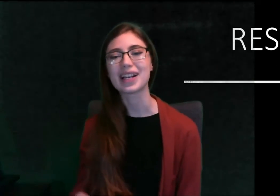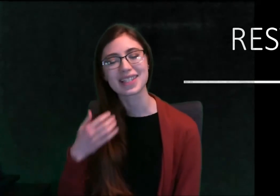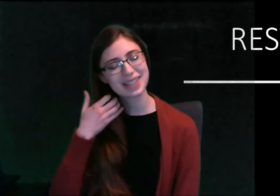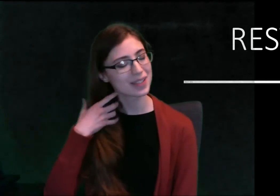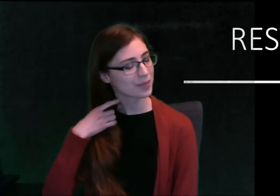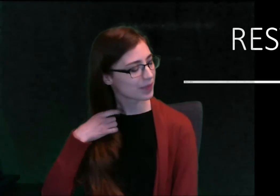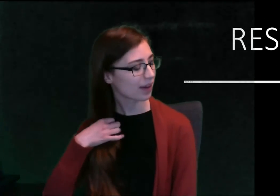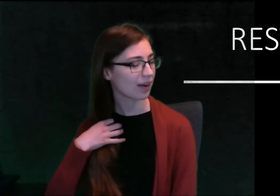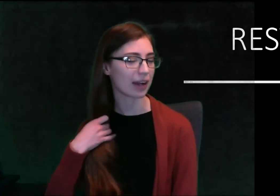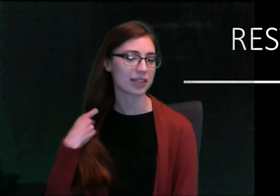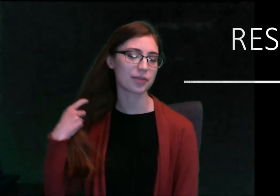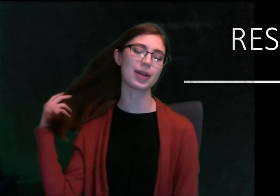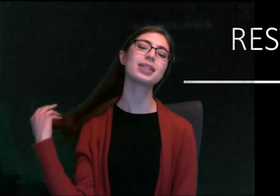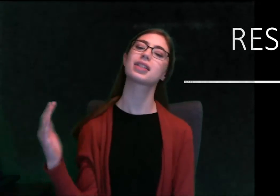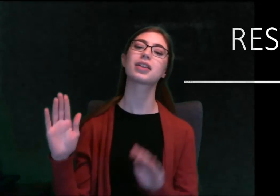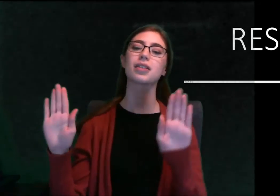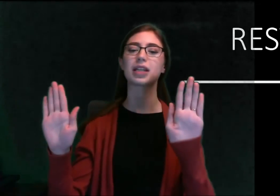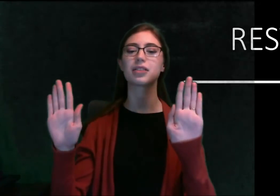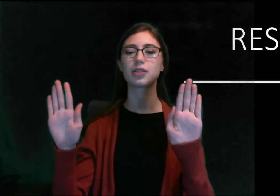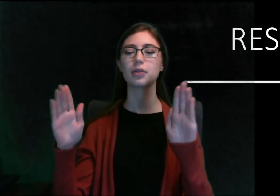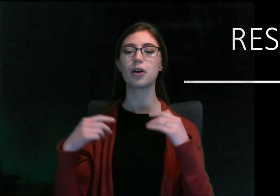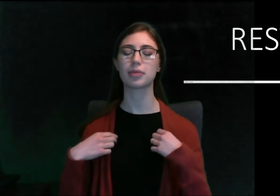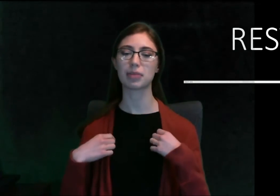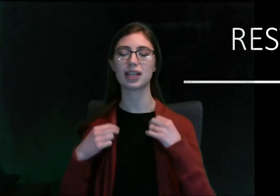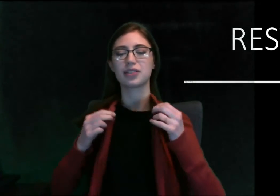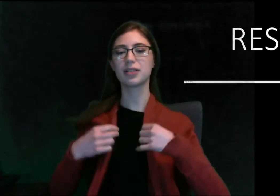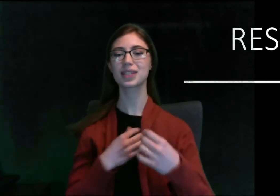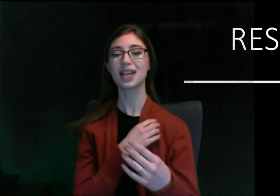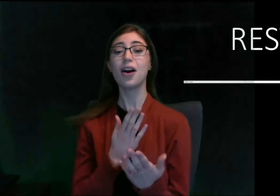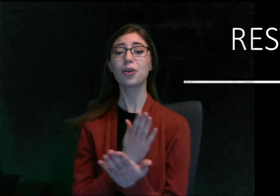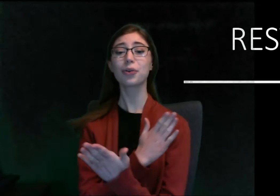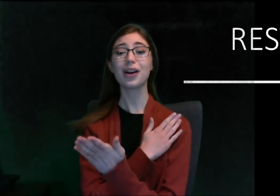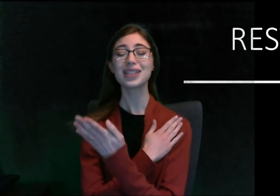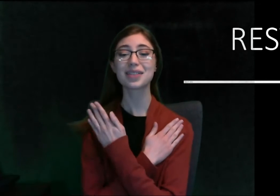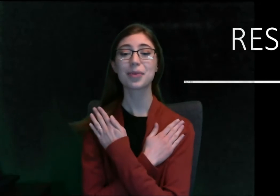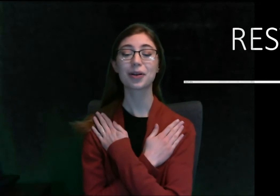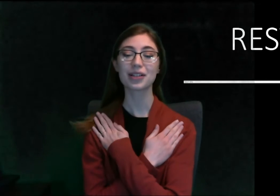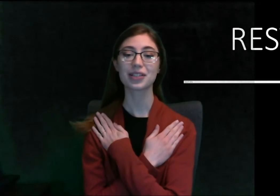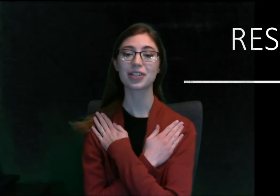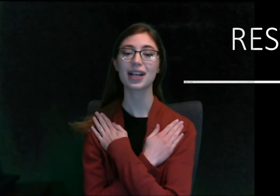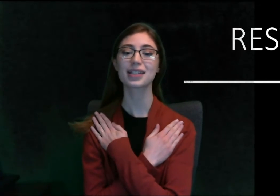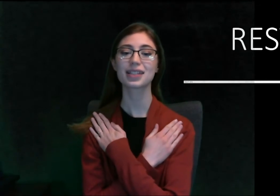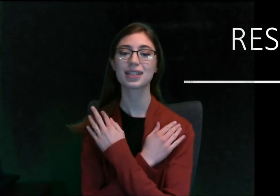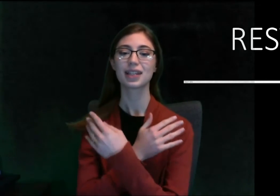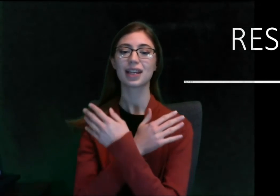Rest. All right, so for rest, you're going to make 2 open V handshakes, cross them across your chest, and just